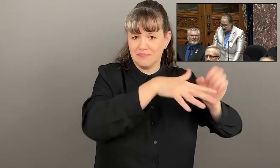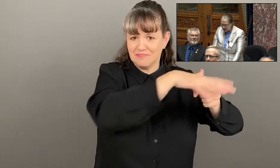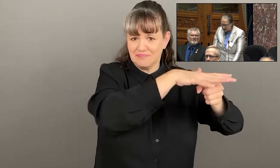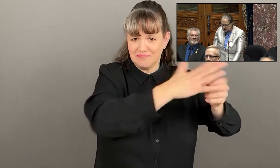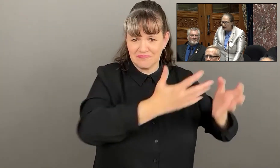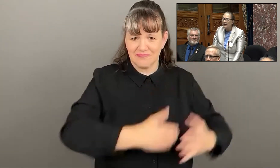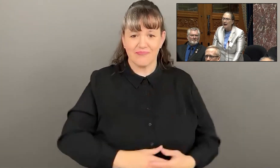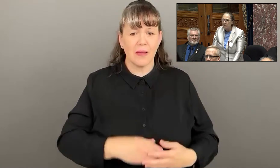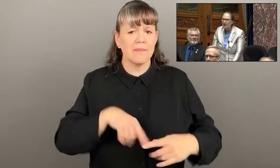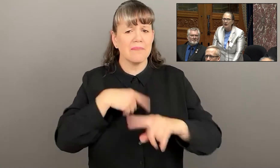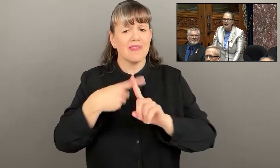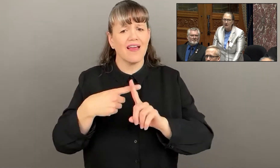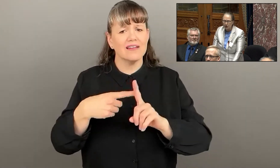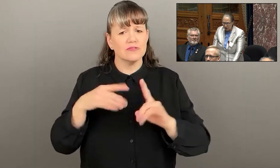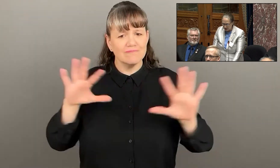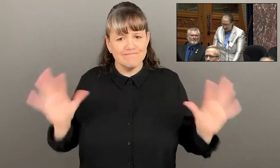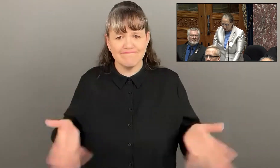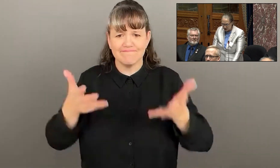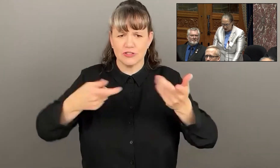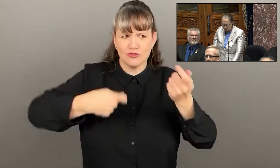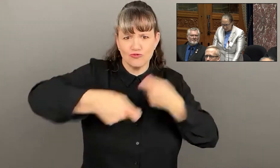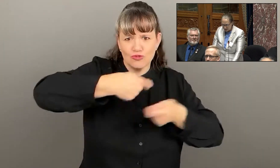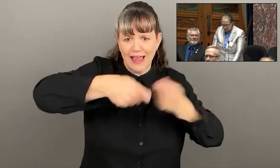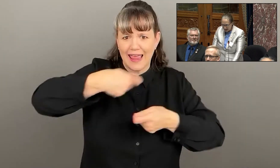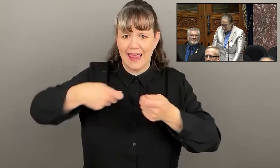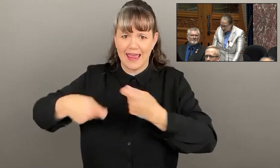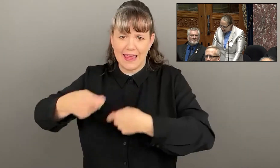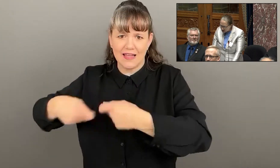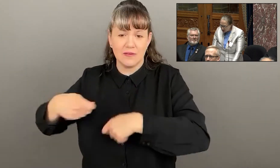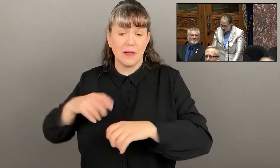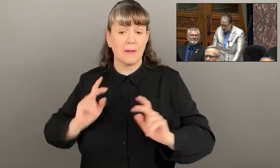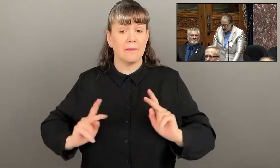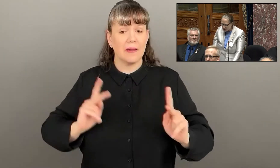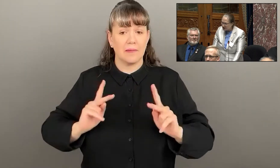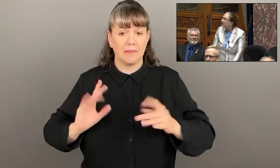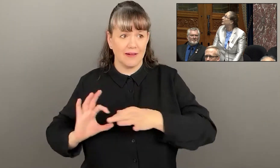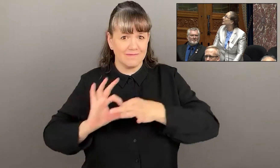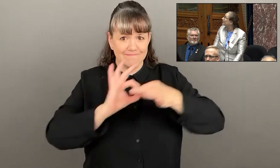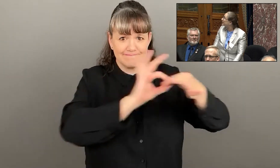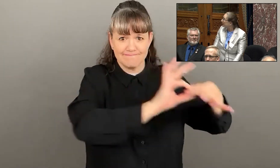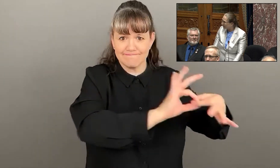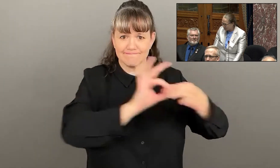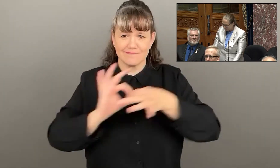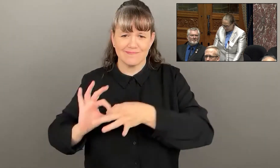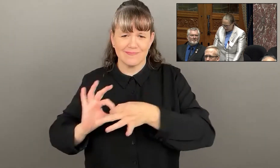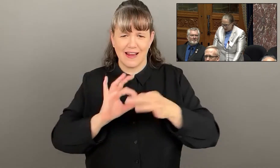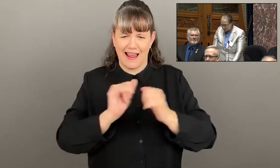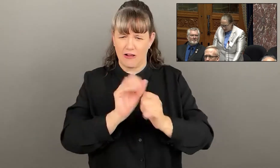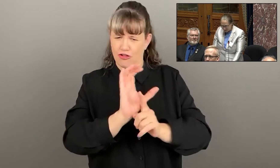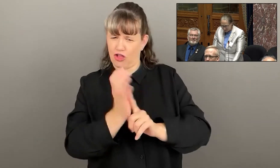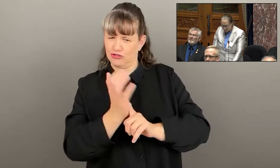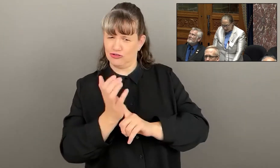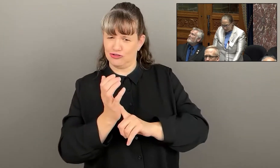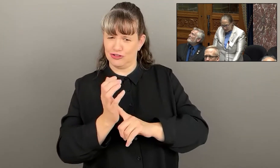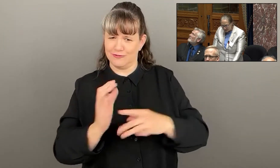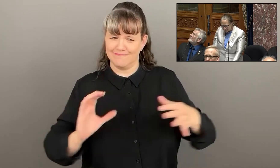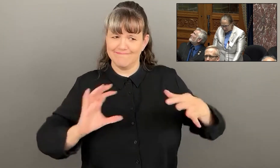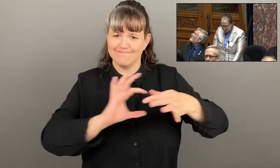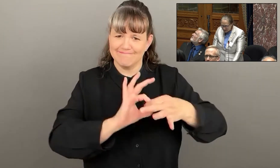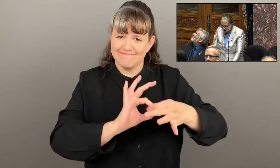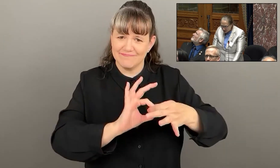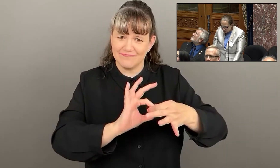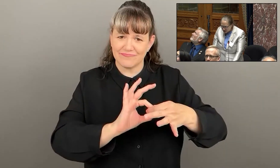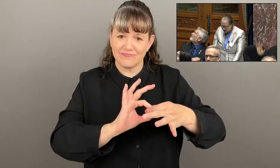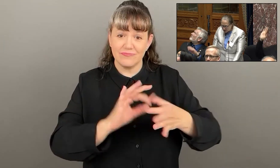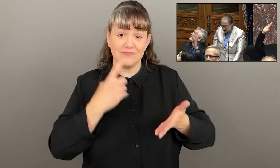people-to-people ties, and building cultural connections. I would like to acknowledge the Dean of the Consular Corps, Ricardo